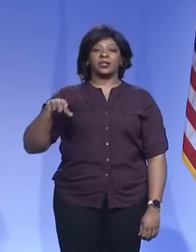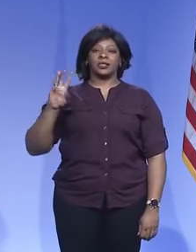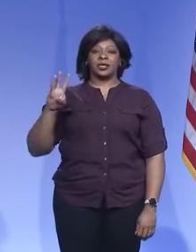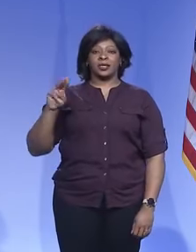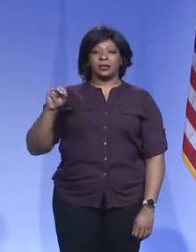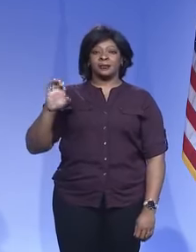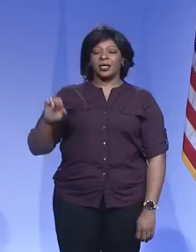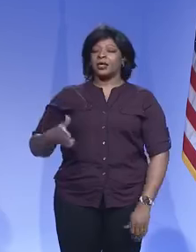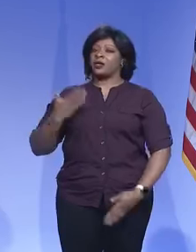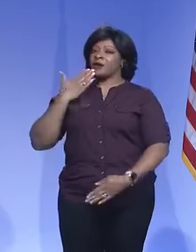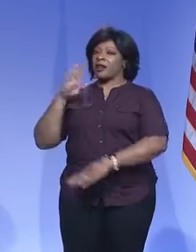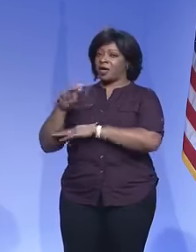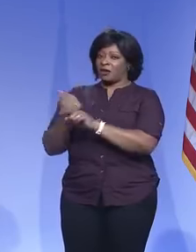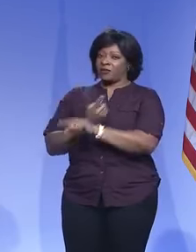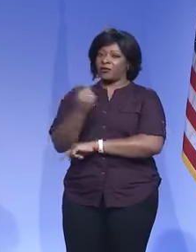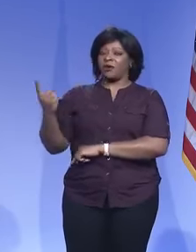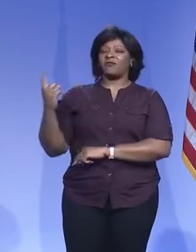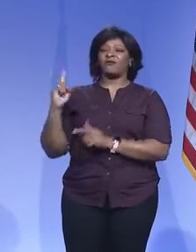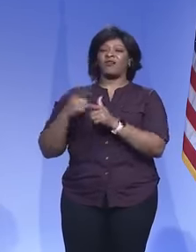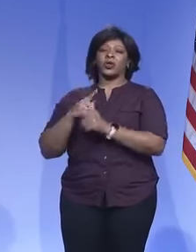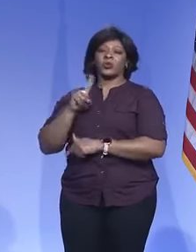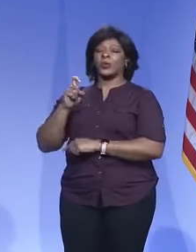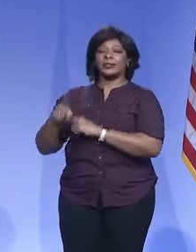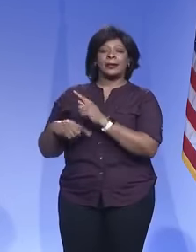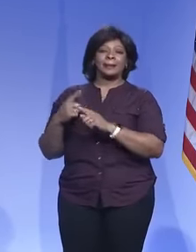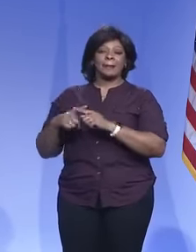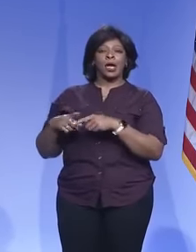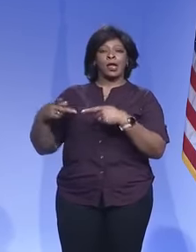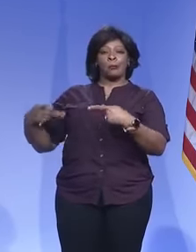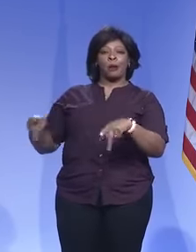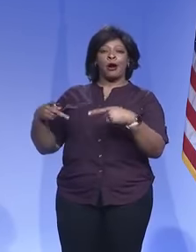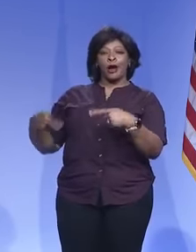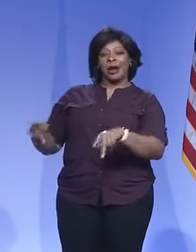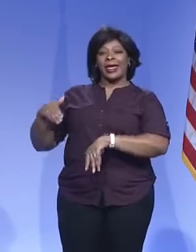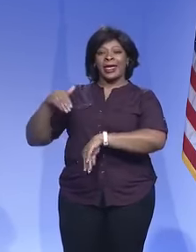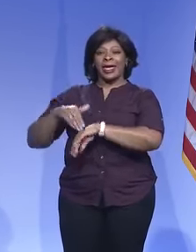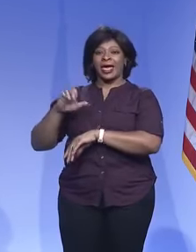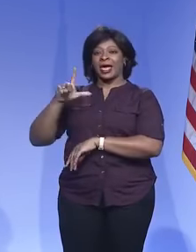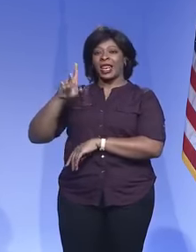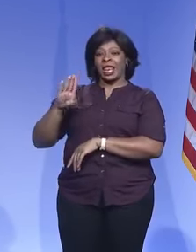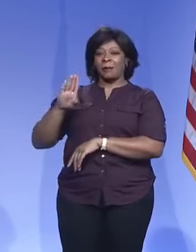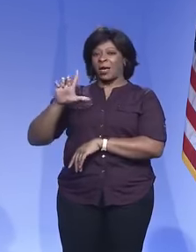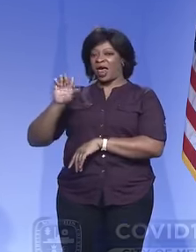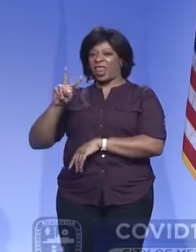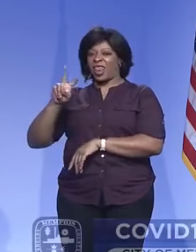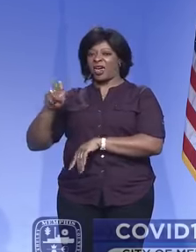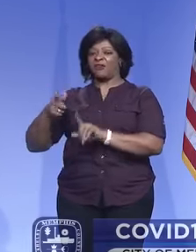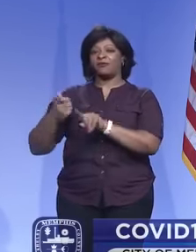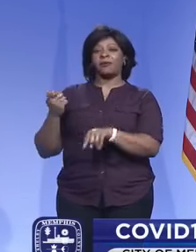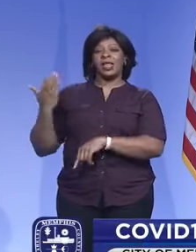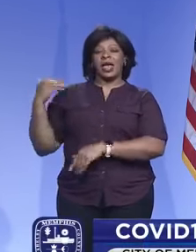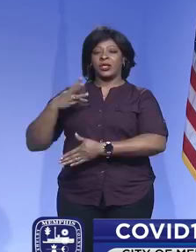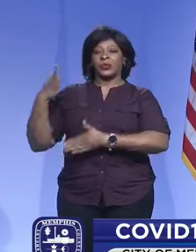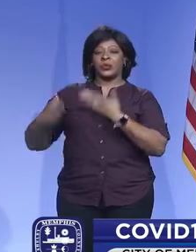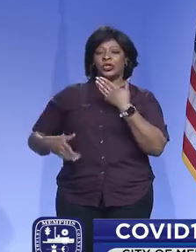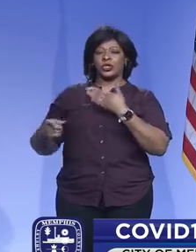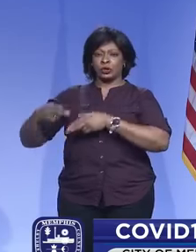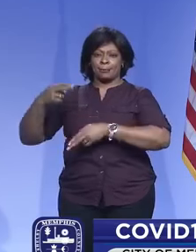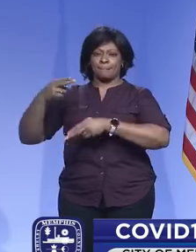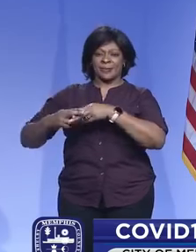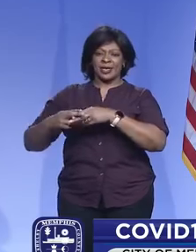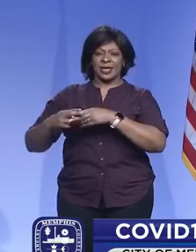Good afternoon, everyone. My first question is about the party at Club in Love over the weekend. I know you mentioned